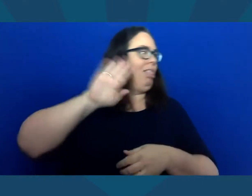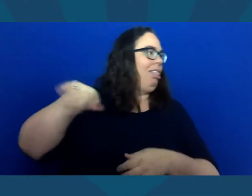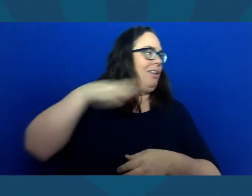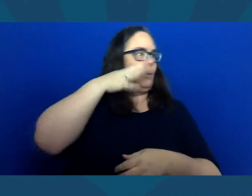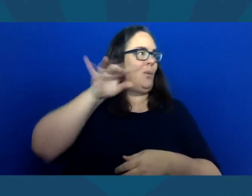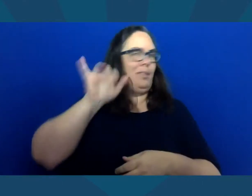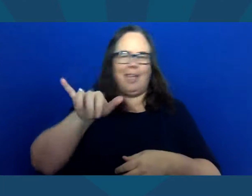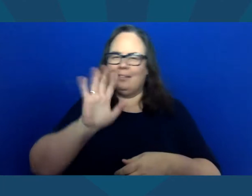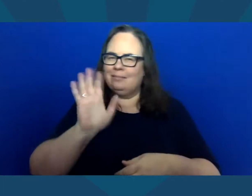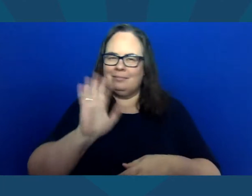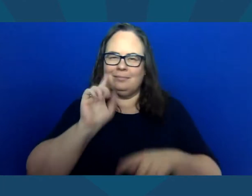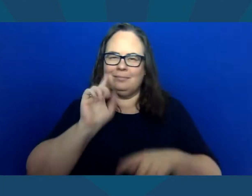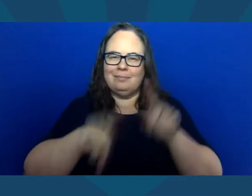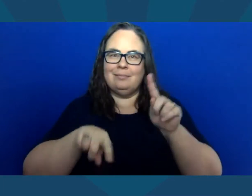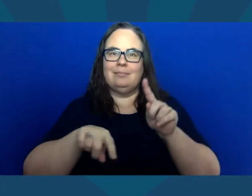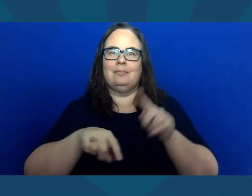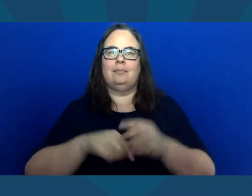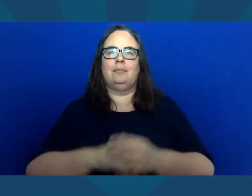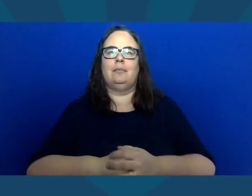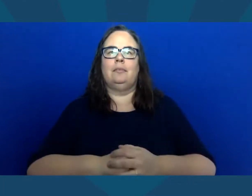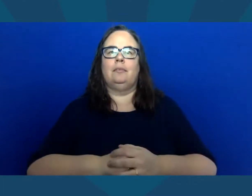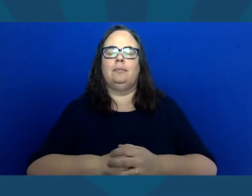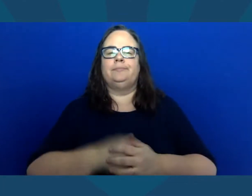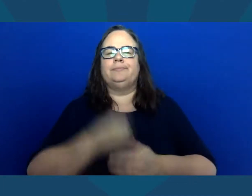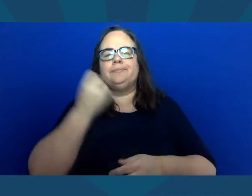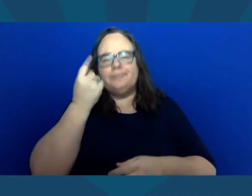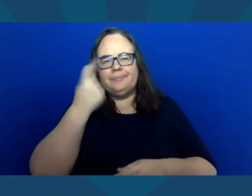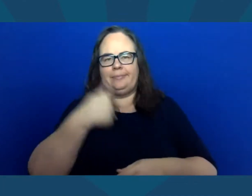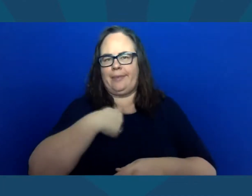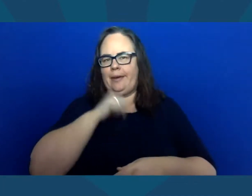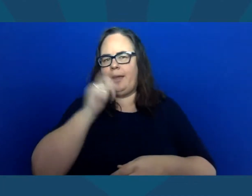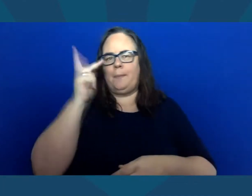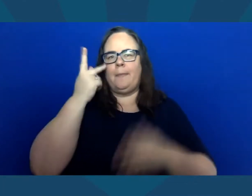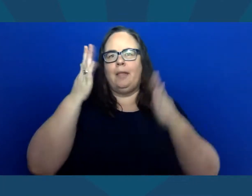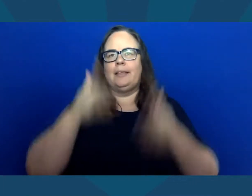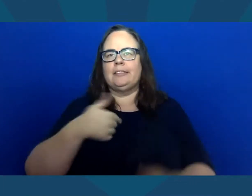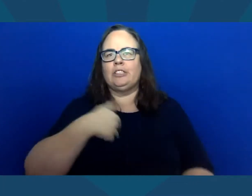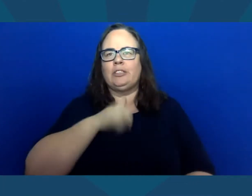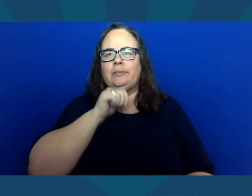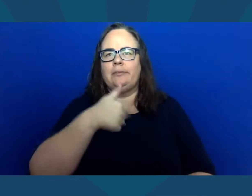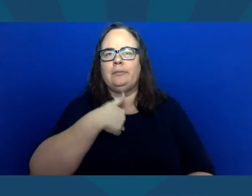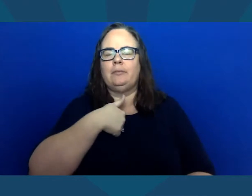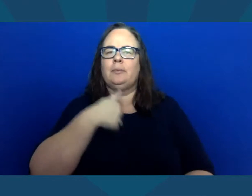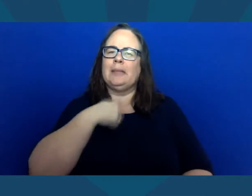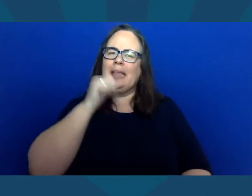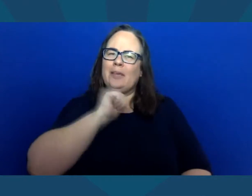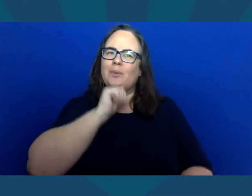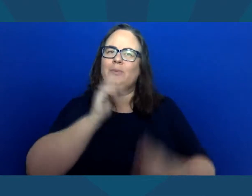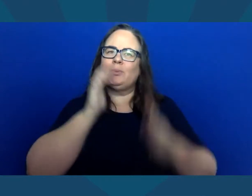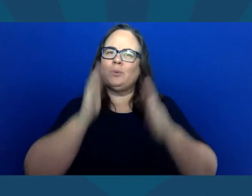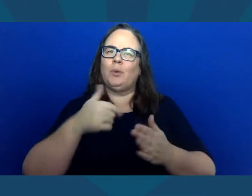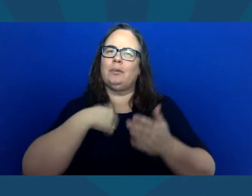clearly seen. And what is now seen will not be unseen. Clearly, I am